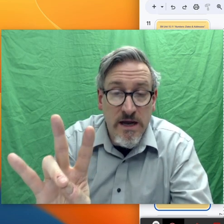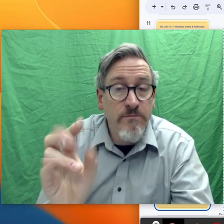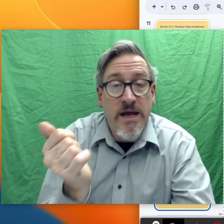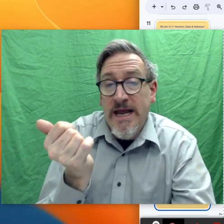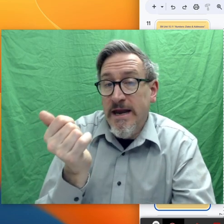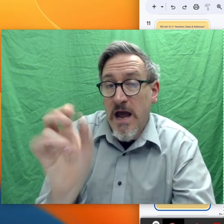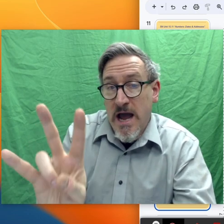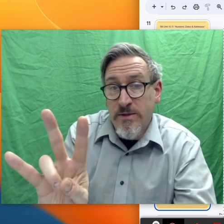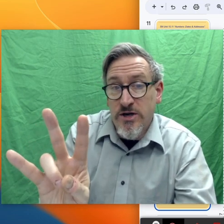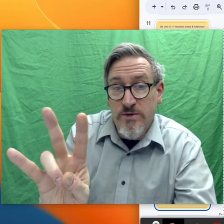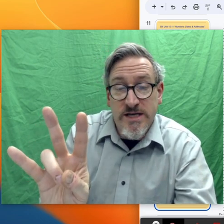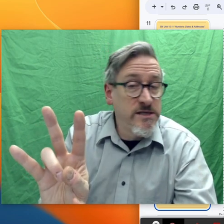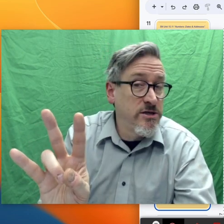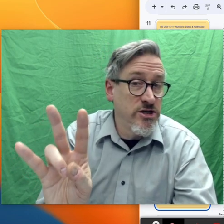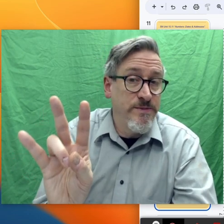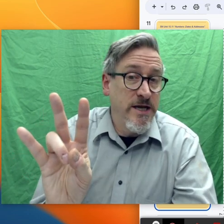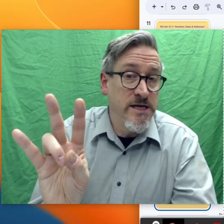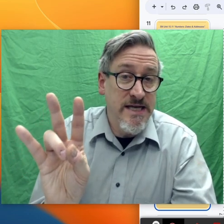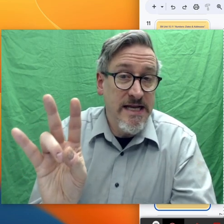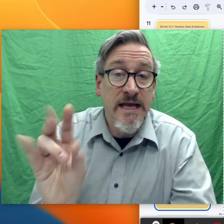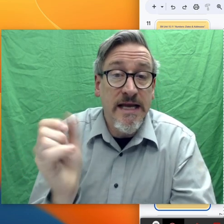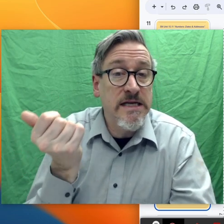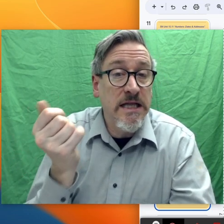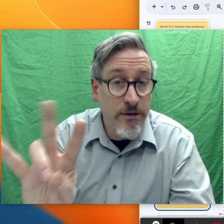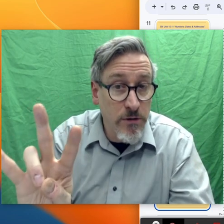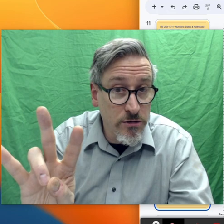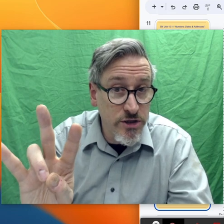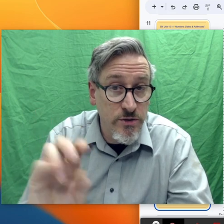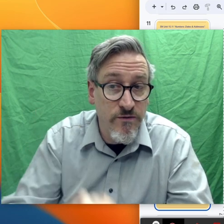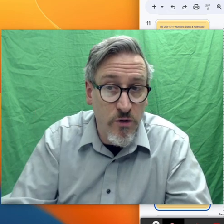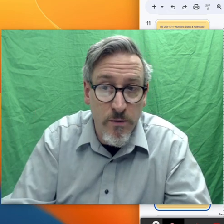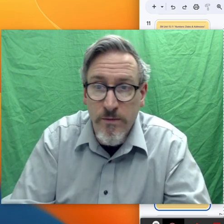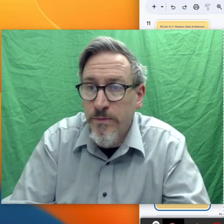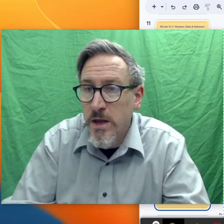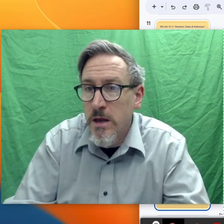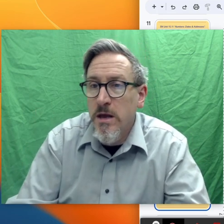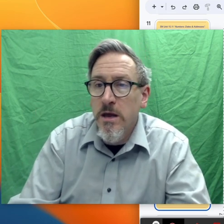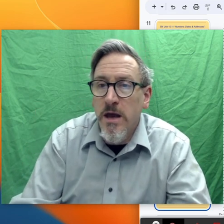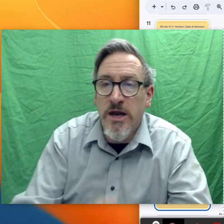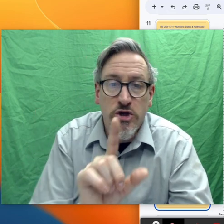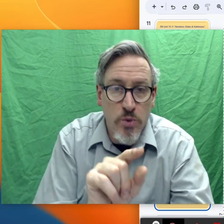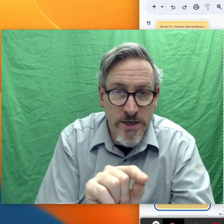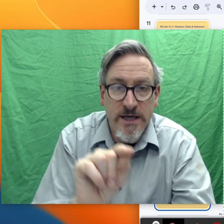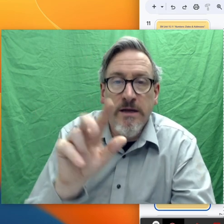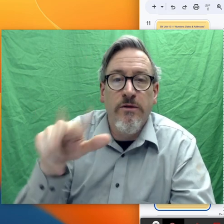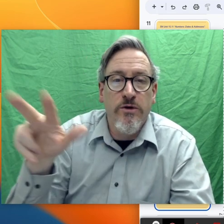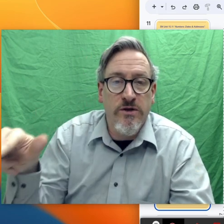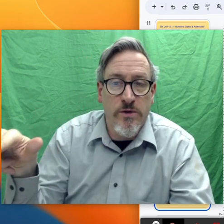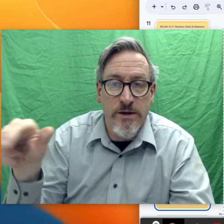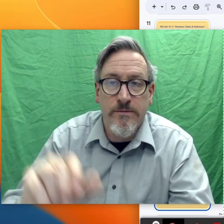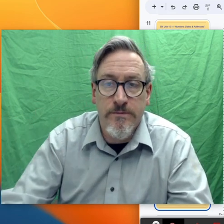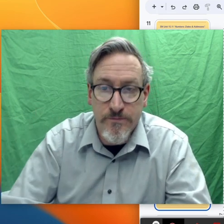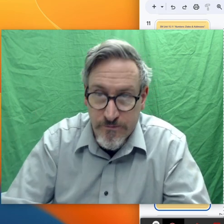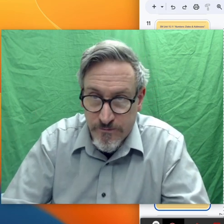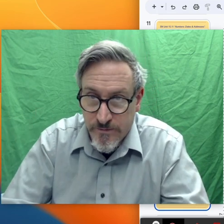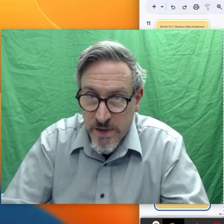5417. And again, I'm going to do this just because I think it's clearer to do the formal. And 2033.